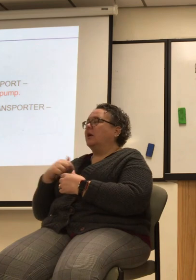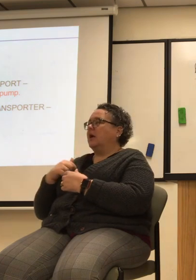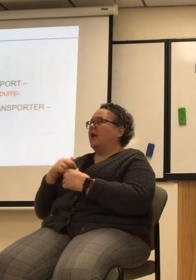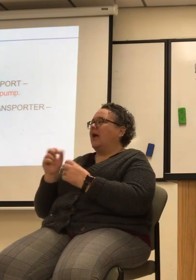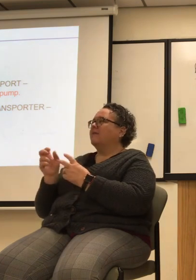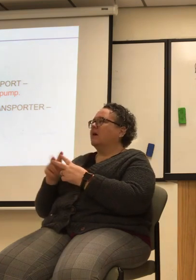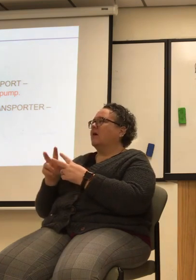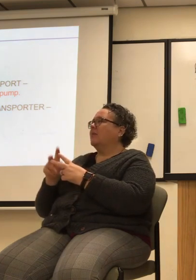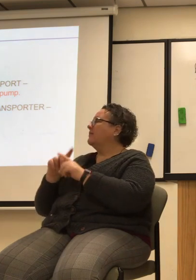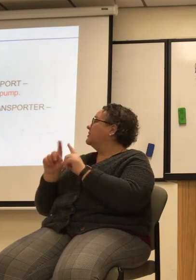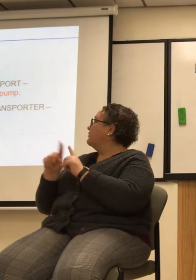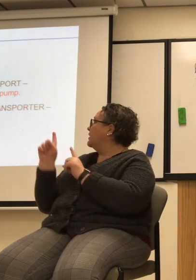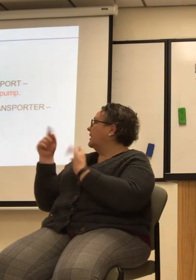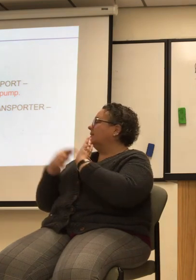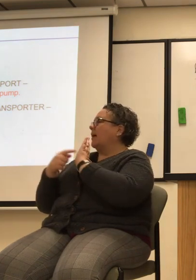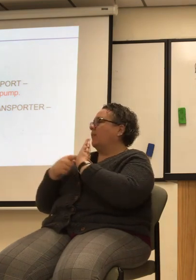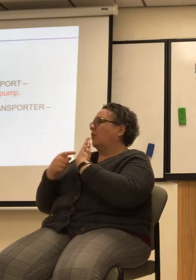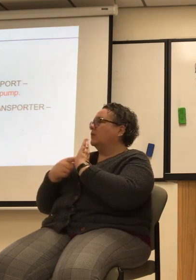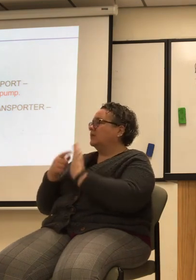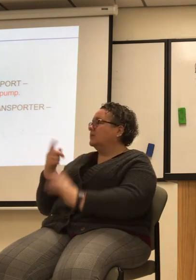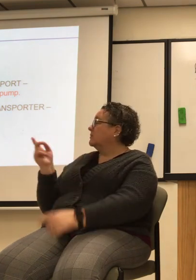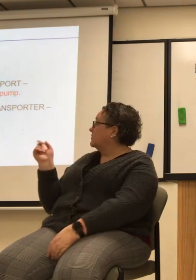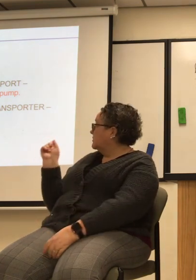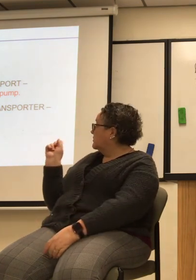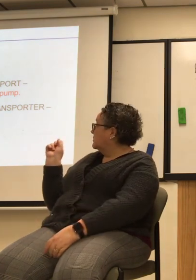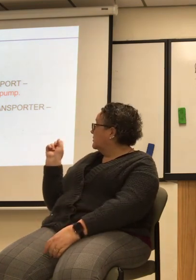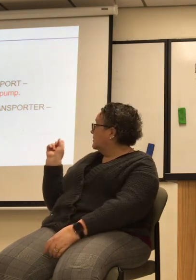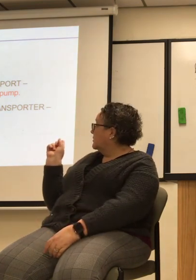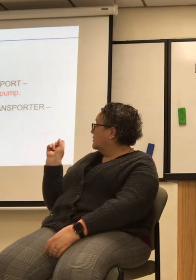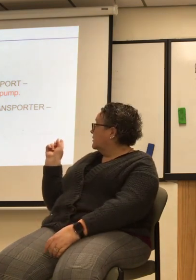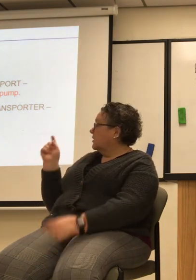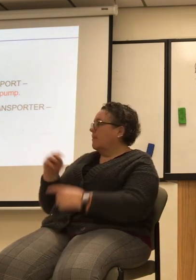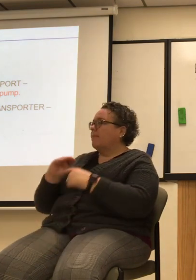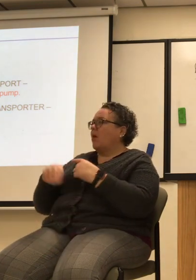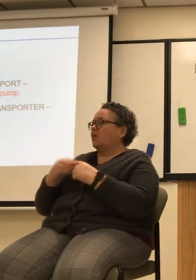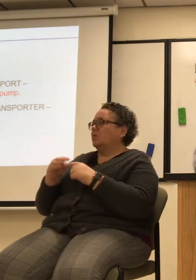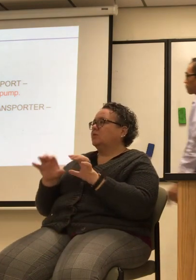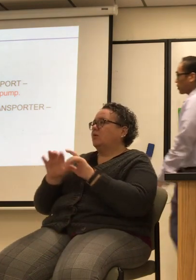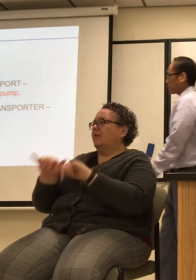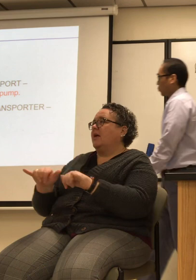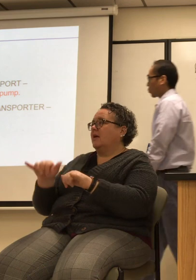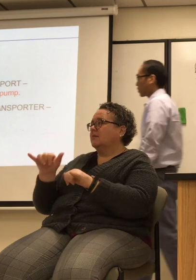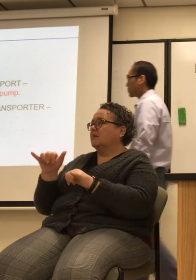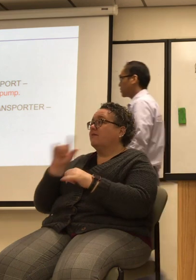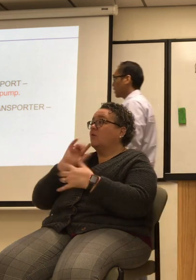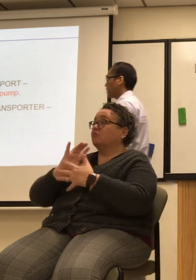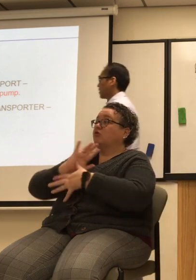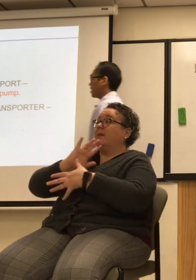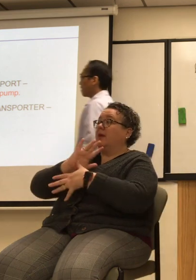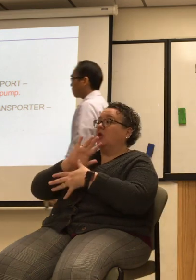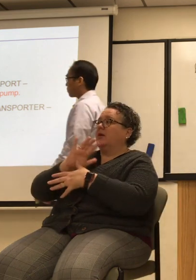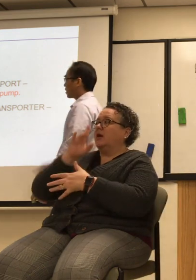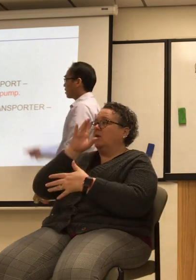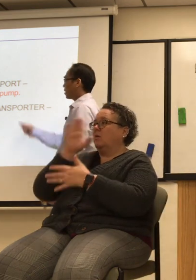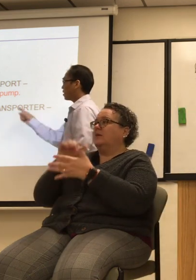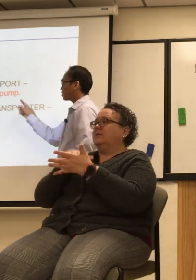of examples of molecules that do this. For primary active transport, we're going to study